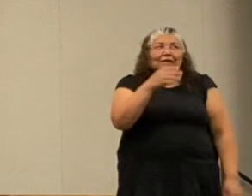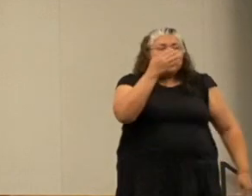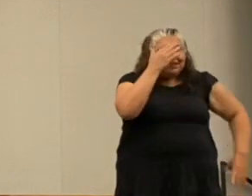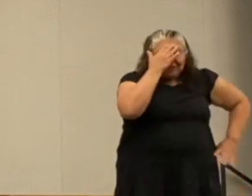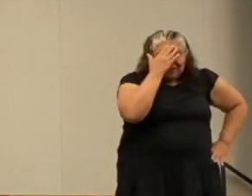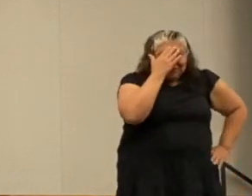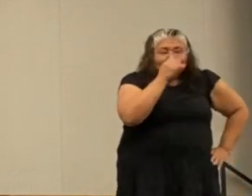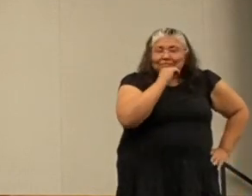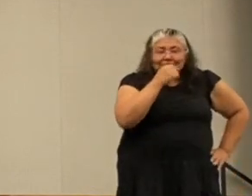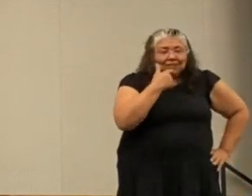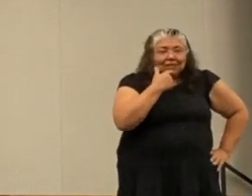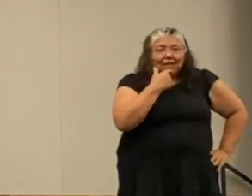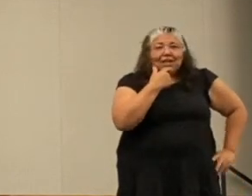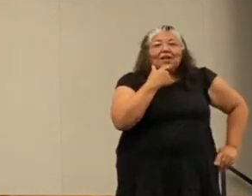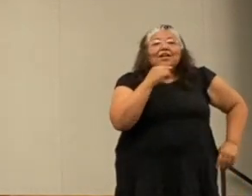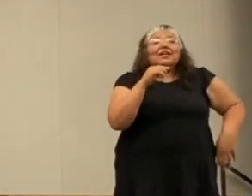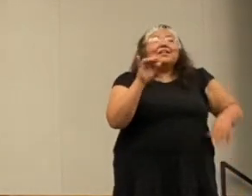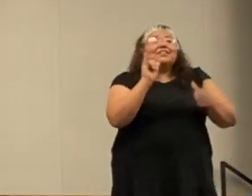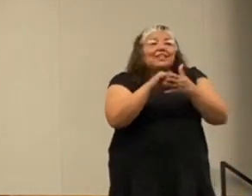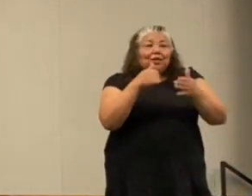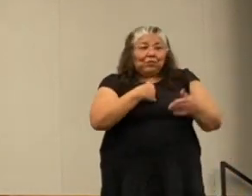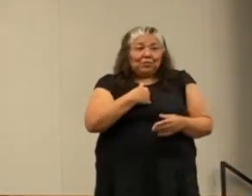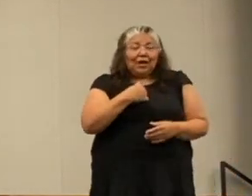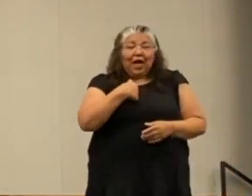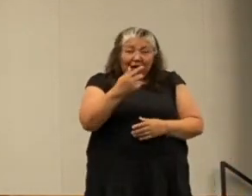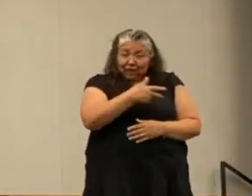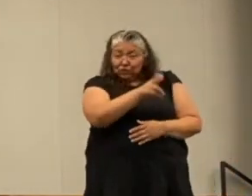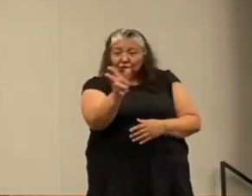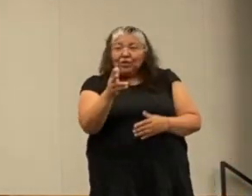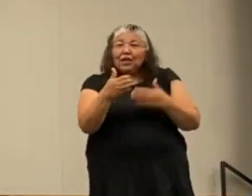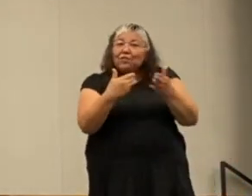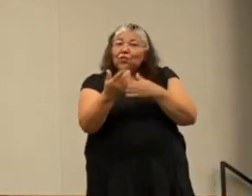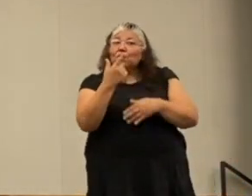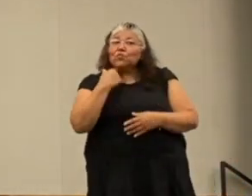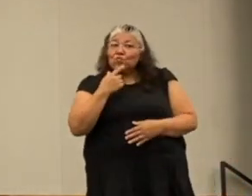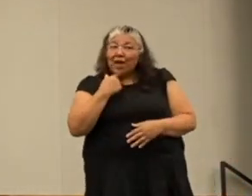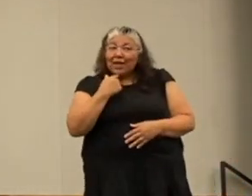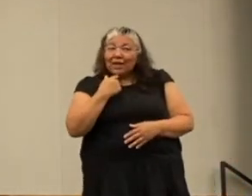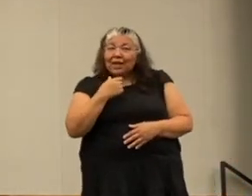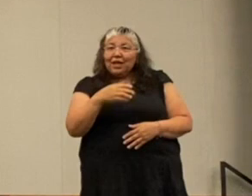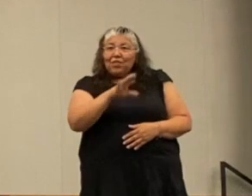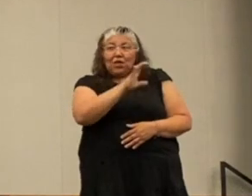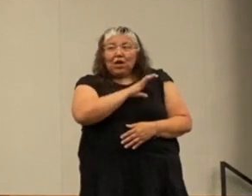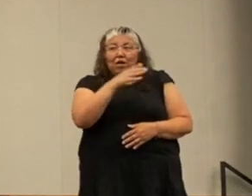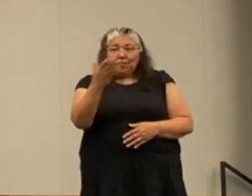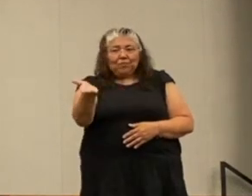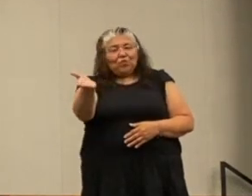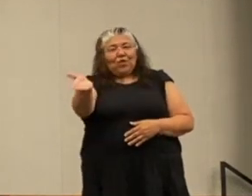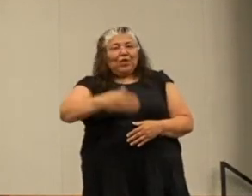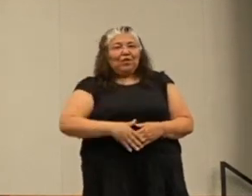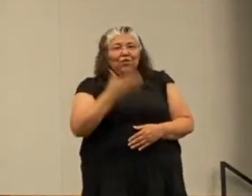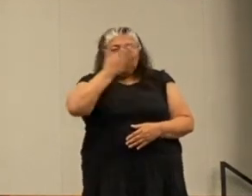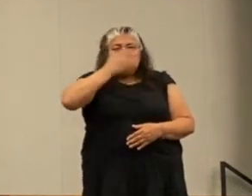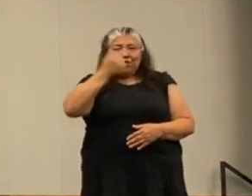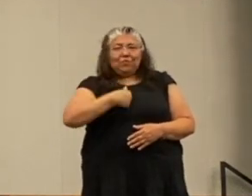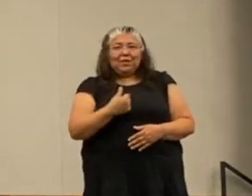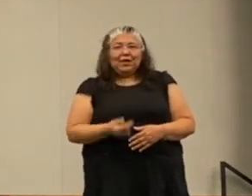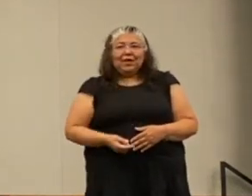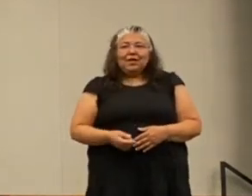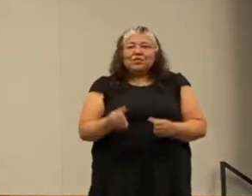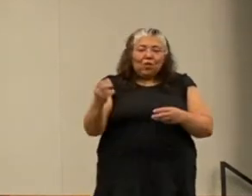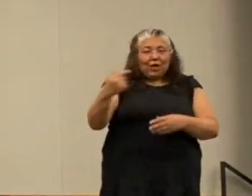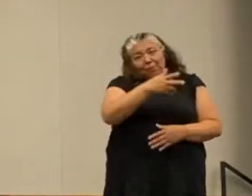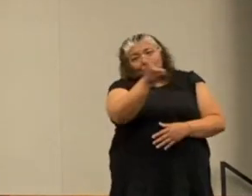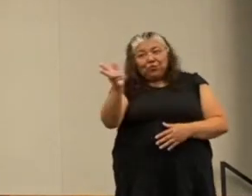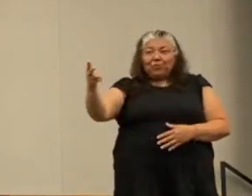it. That was me. I turned, even though it was red, and the cop, there was a cop right in front of me. And so he